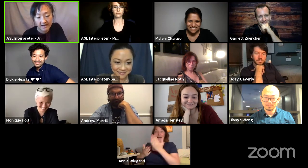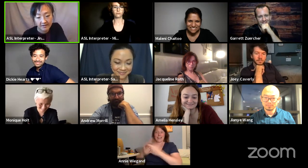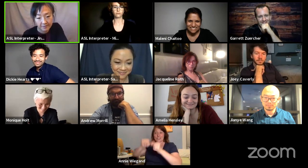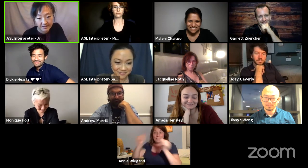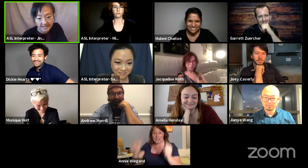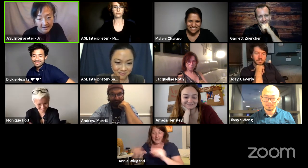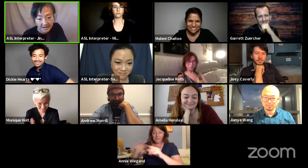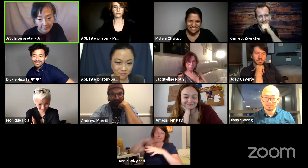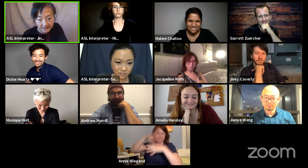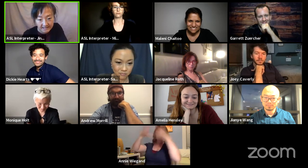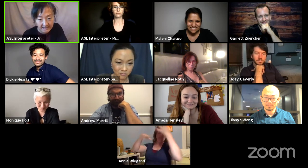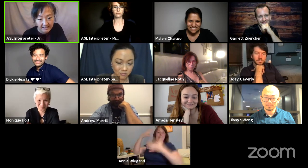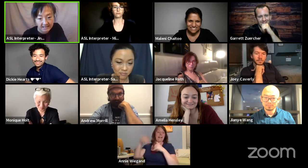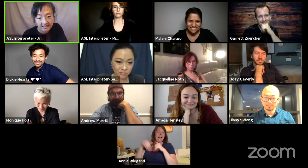from the tech person.